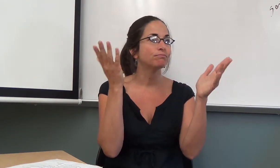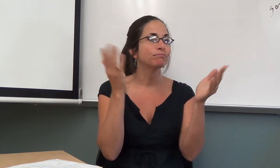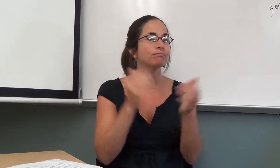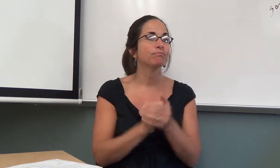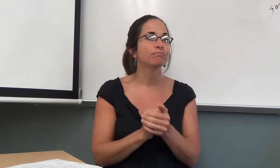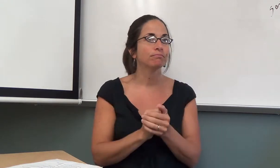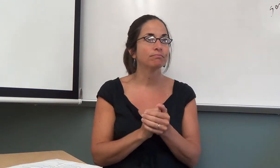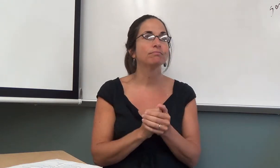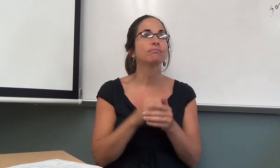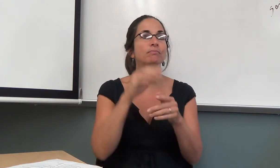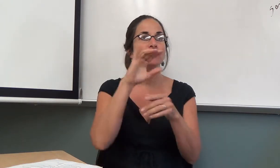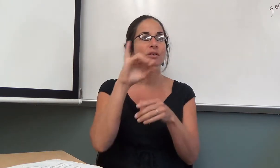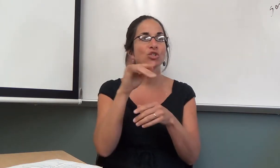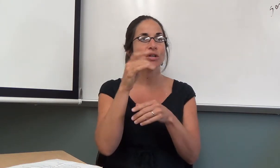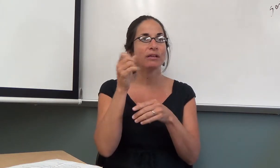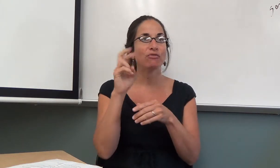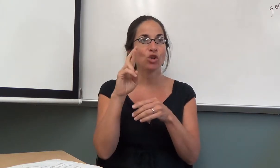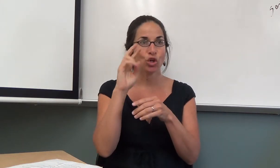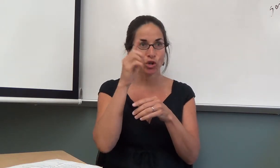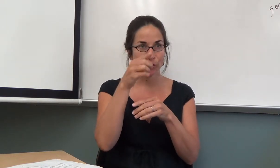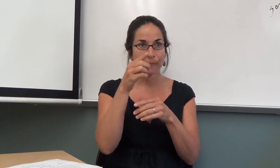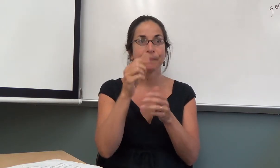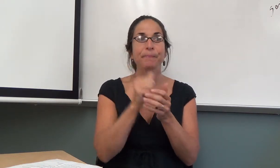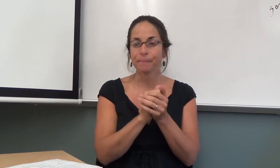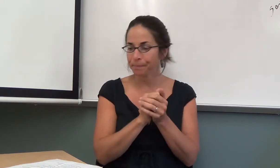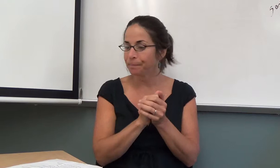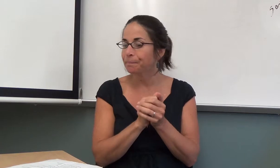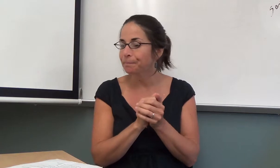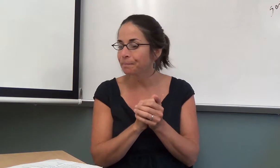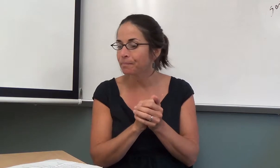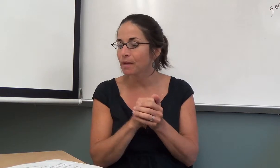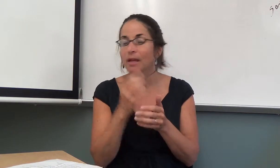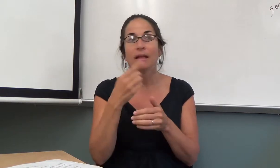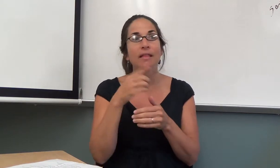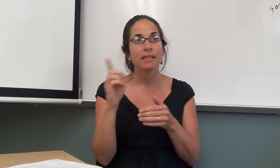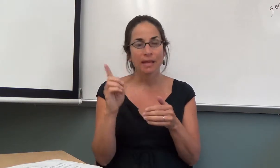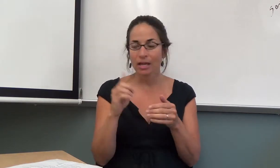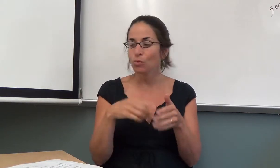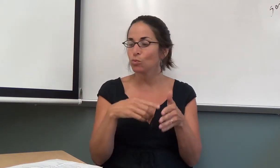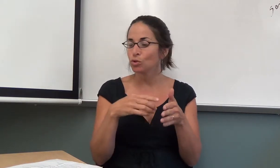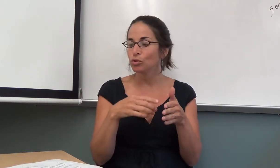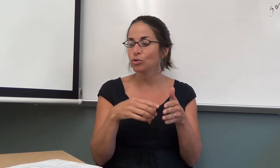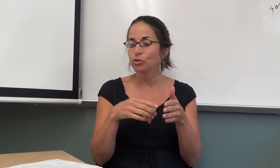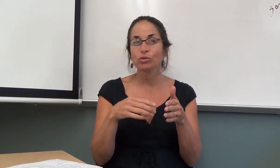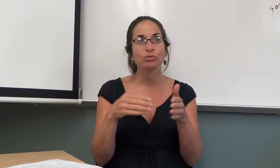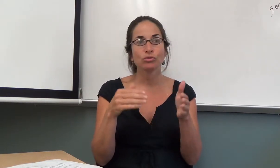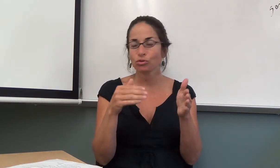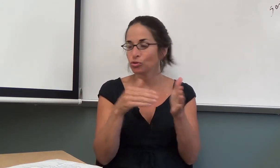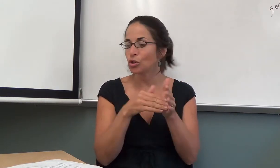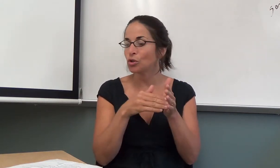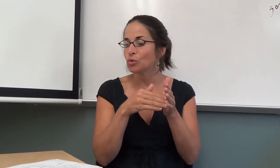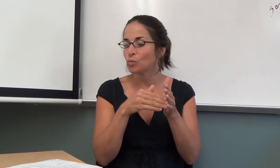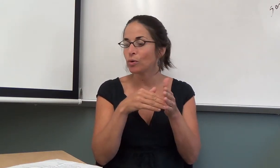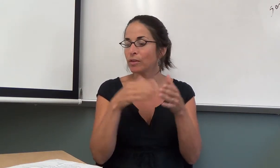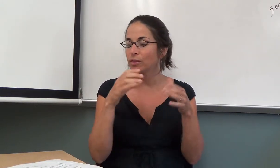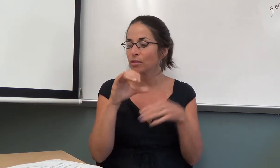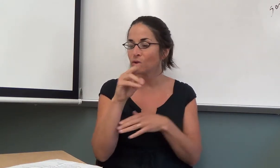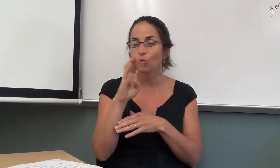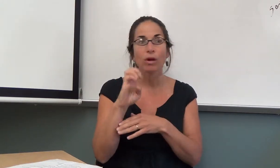All right, Jennifer's going to take a stab at it. Nice job, thank you. They were charged with such crimes as not only land or living in